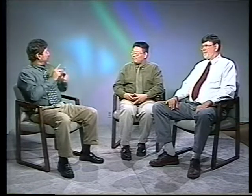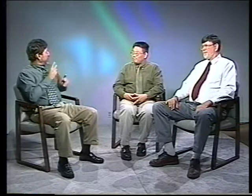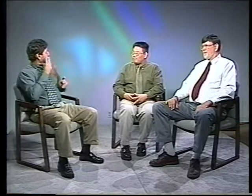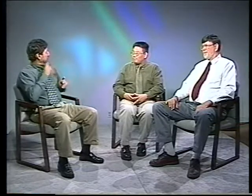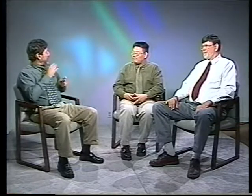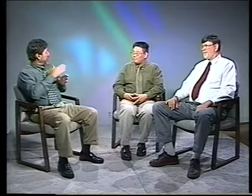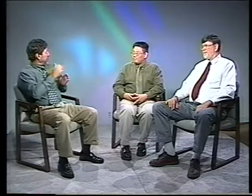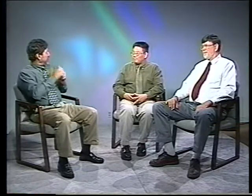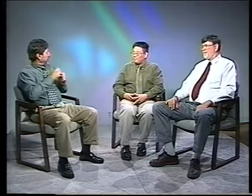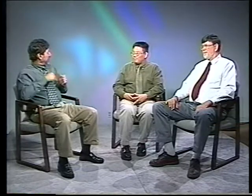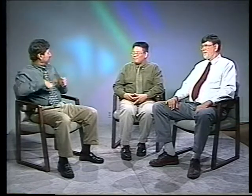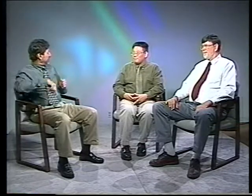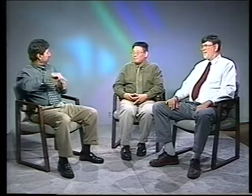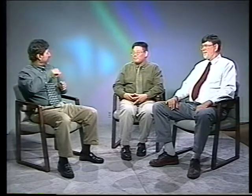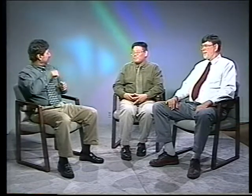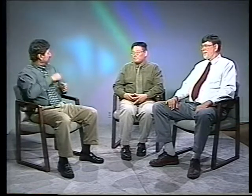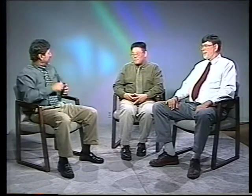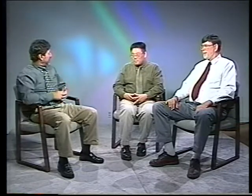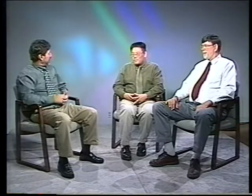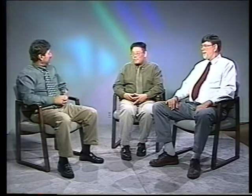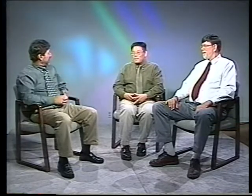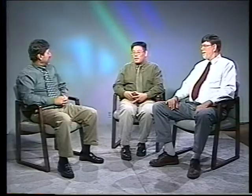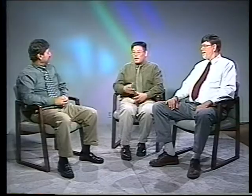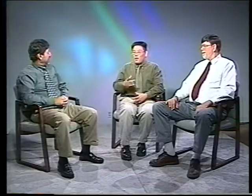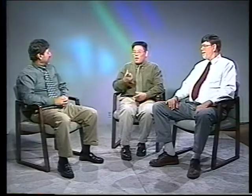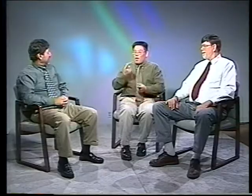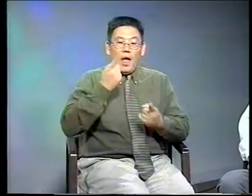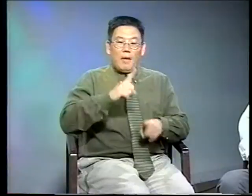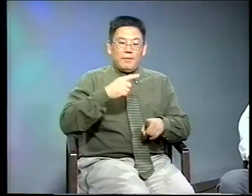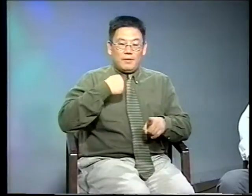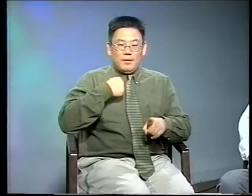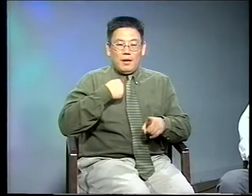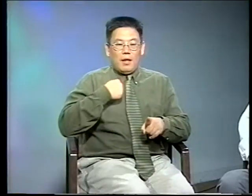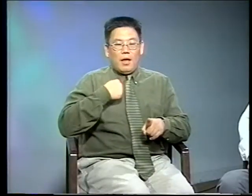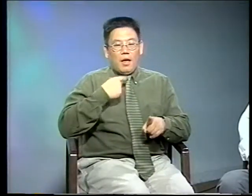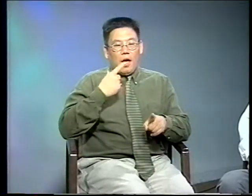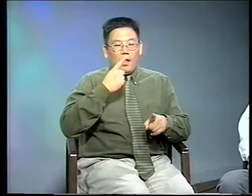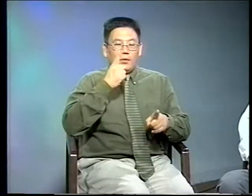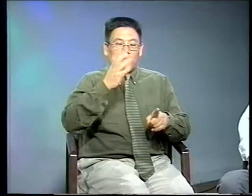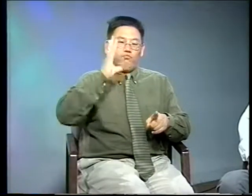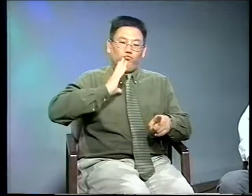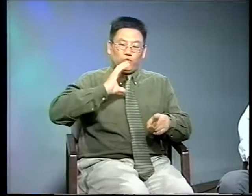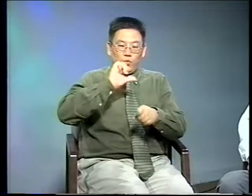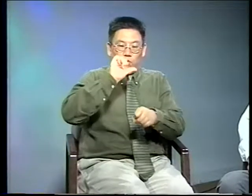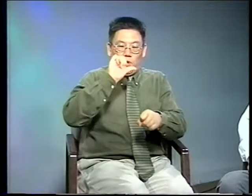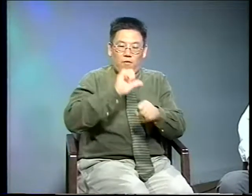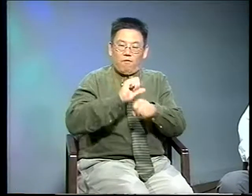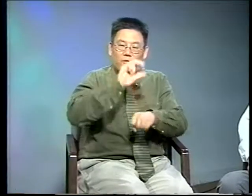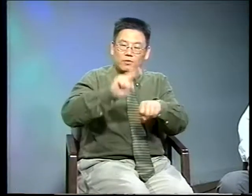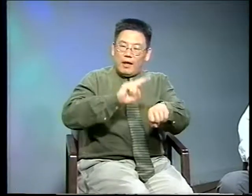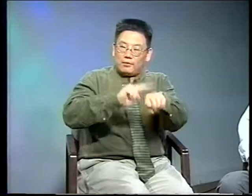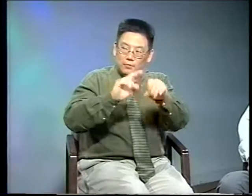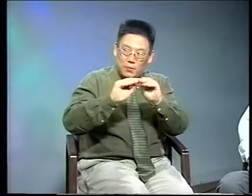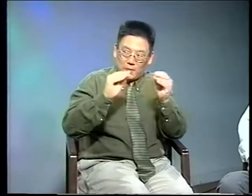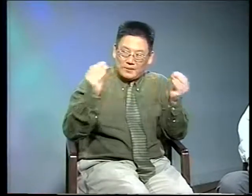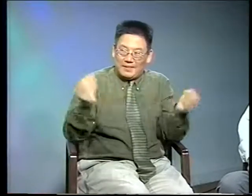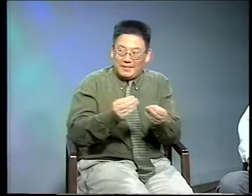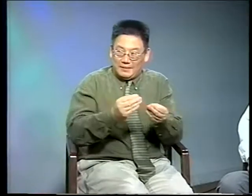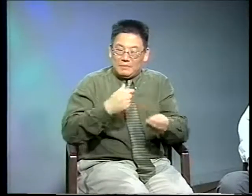Martin, do you have any other personal experiences that you'd like to share with us? One time